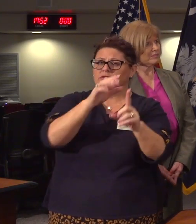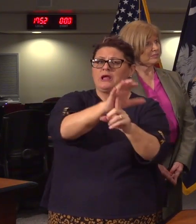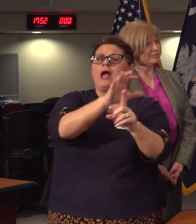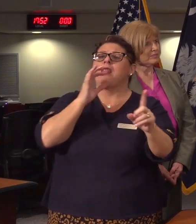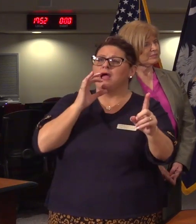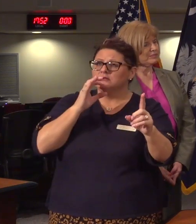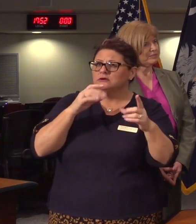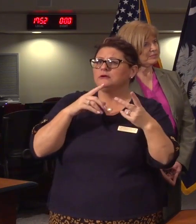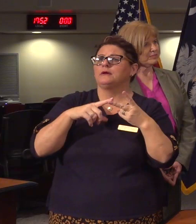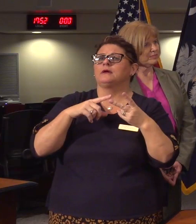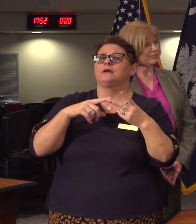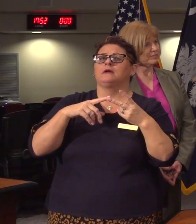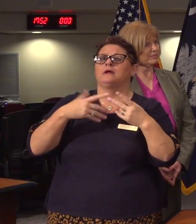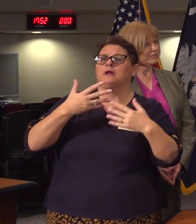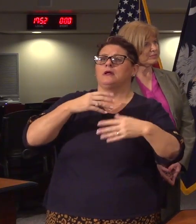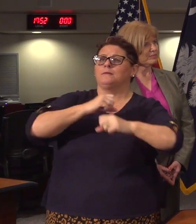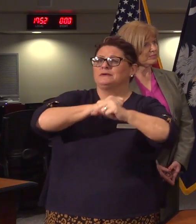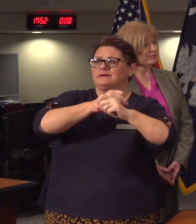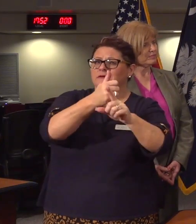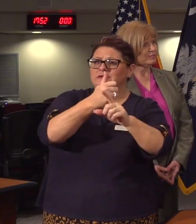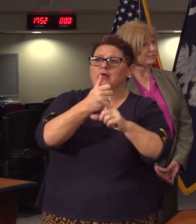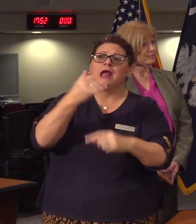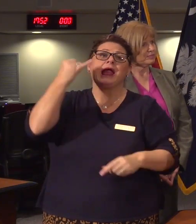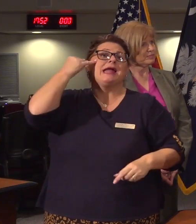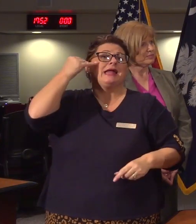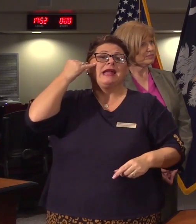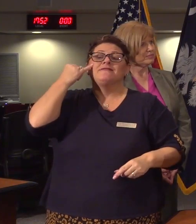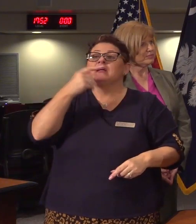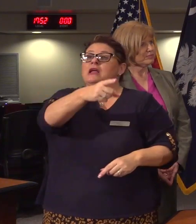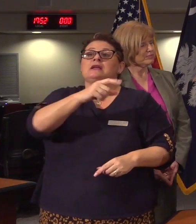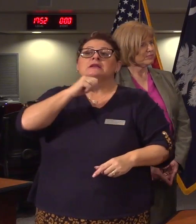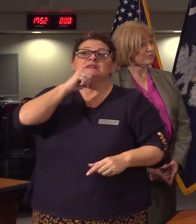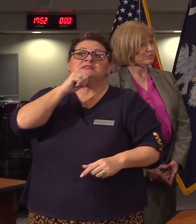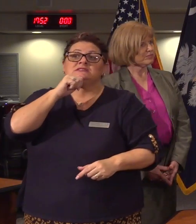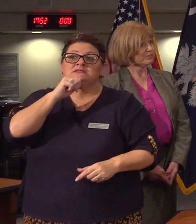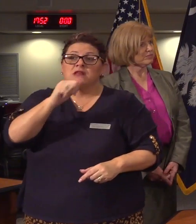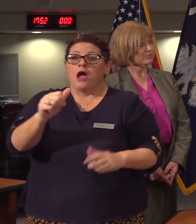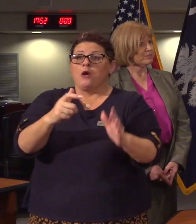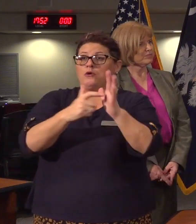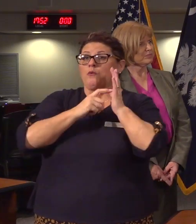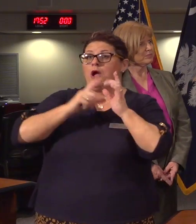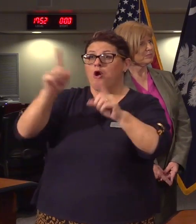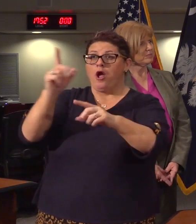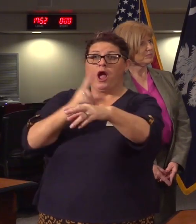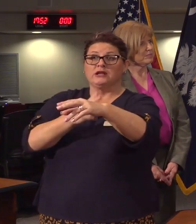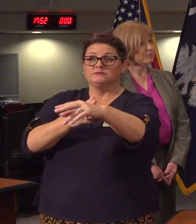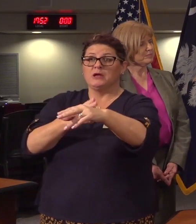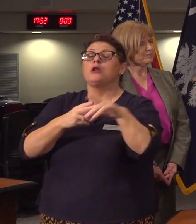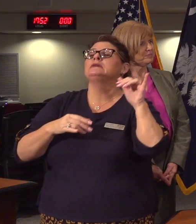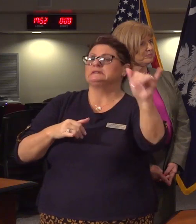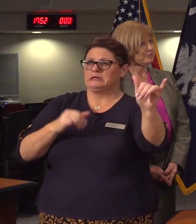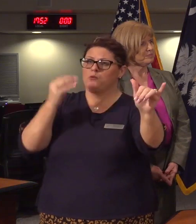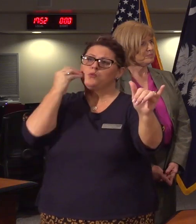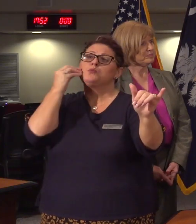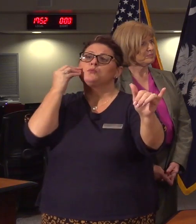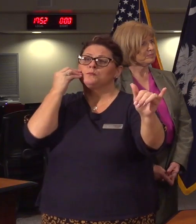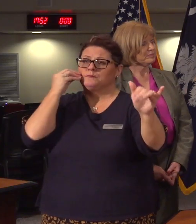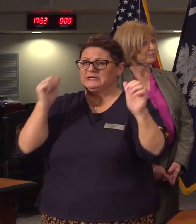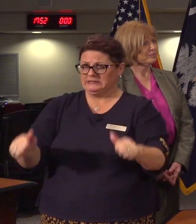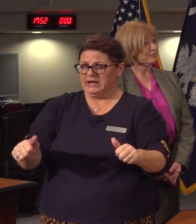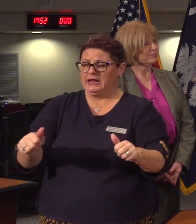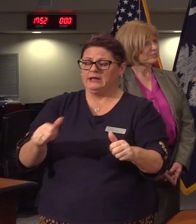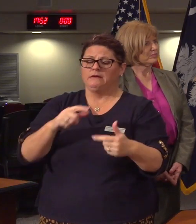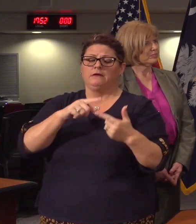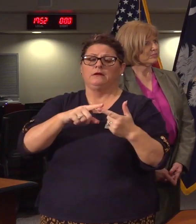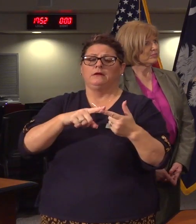precautions to take. If an individual doesn't require hospital care, they can remain in their home, recommended to